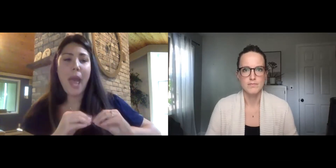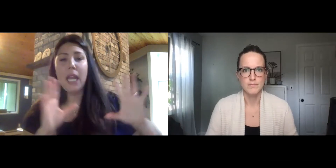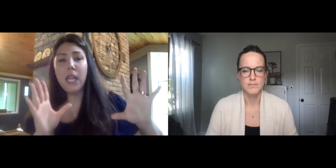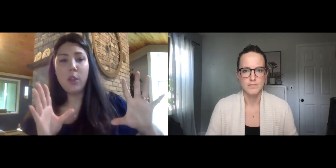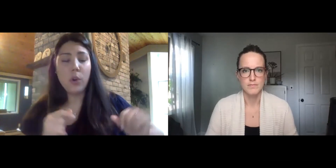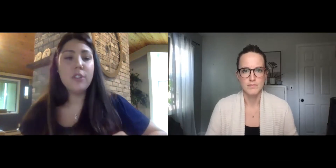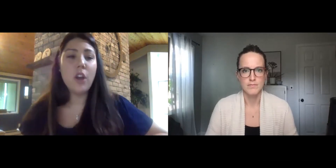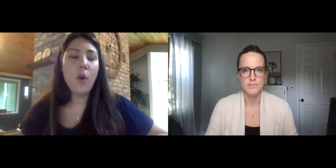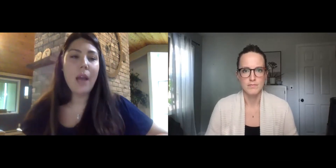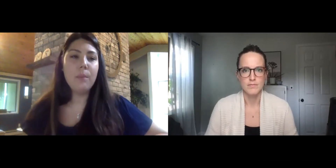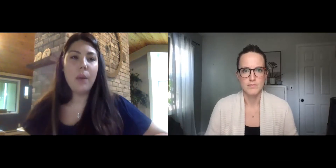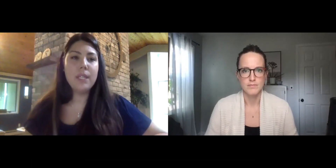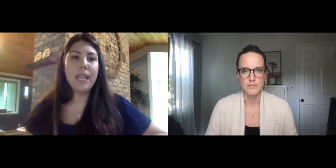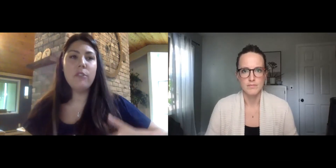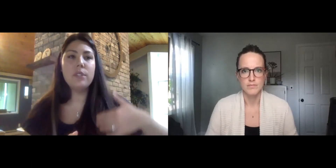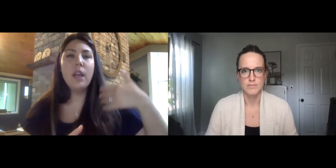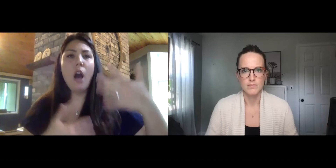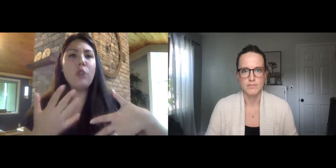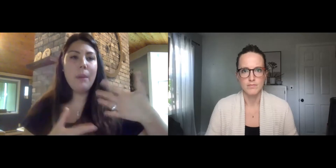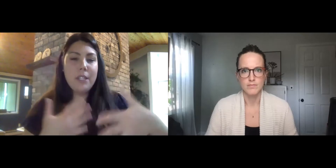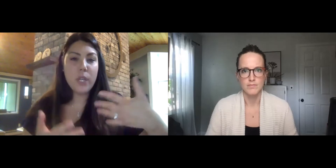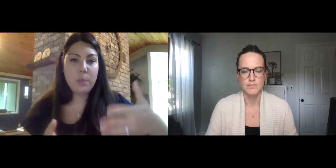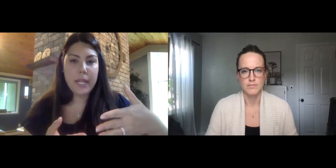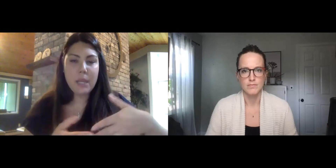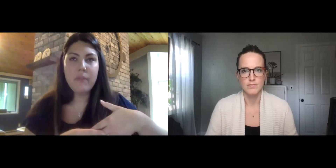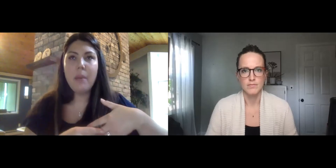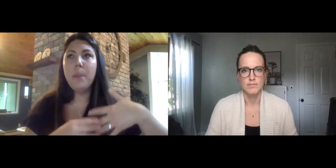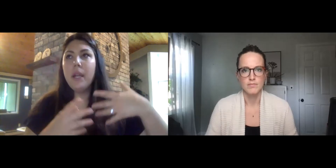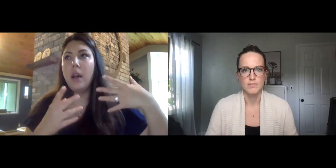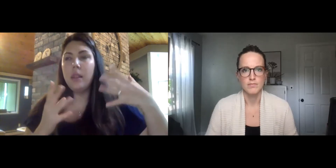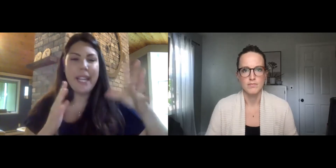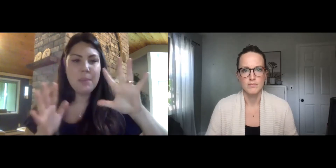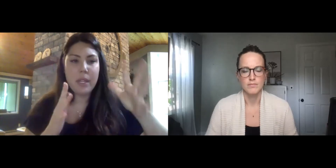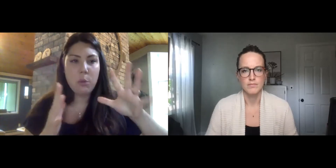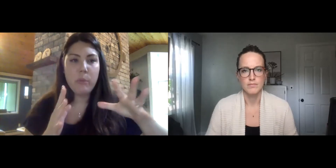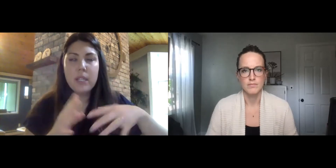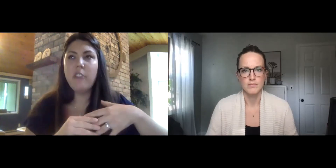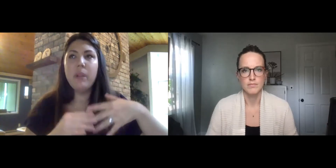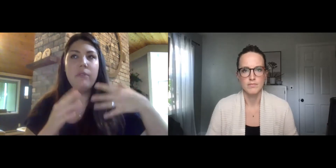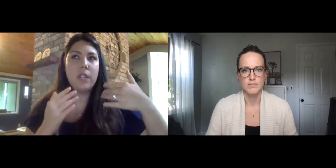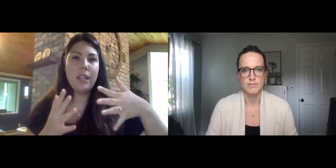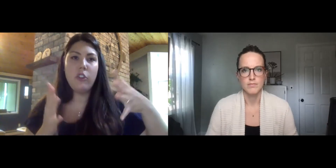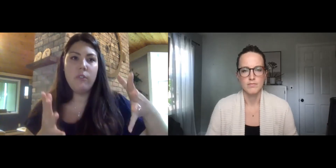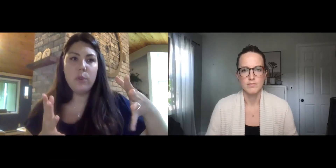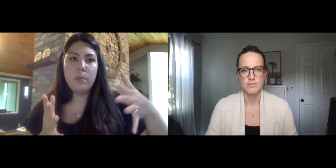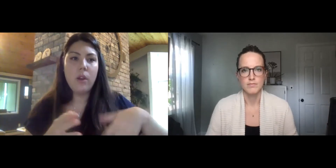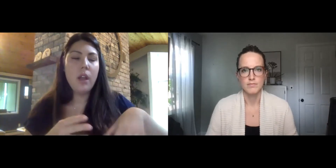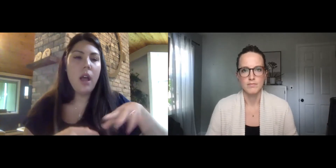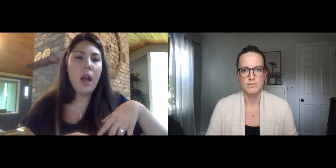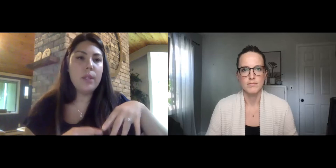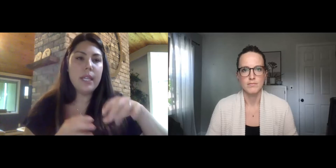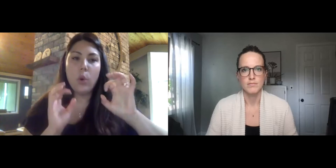YouTube anything in the world. So I would say I'll try my best to explain some of them, but the placement and the movement and stuff. But if there's anything you're confused